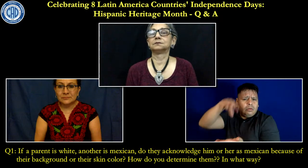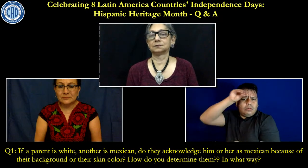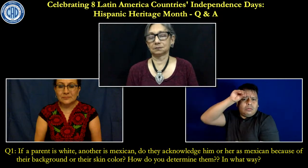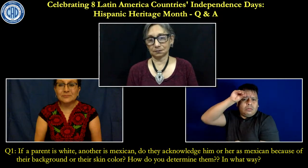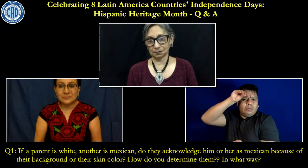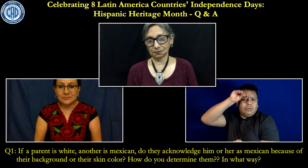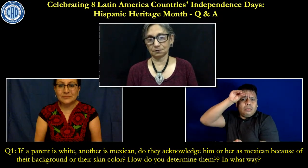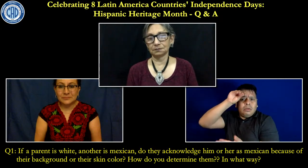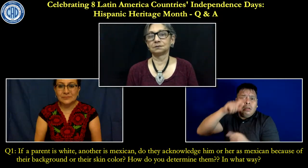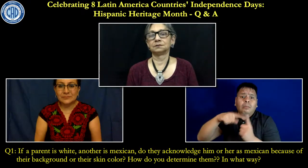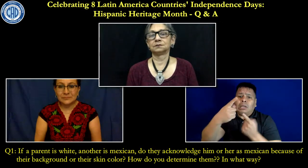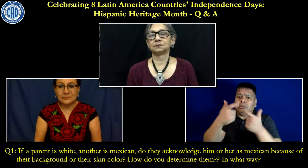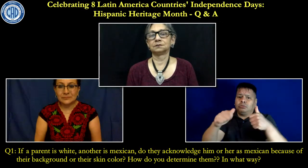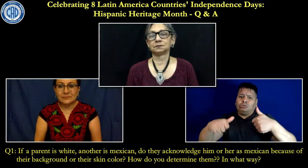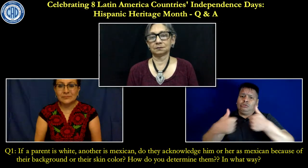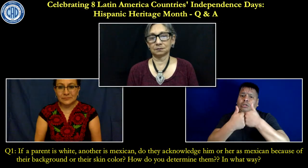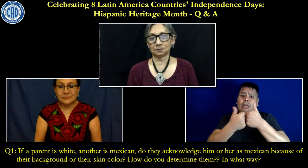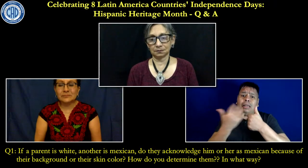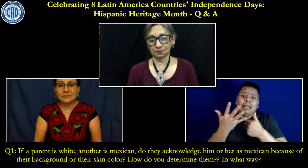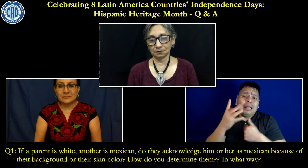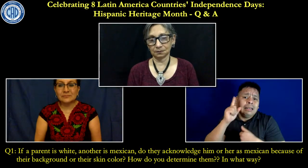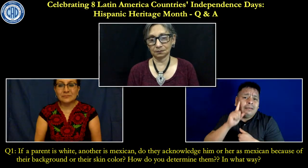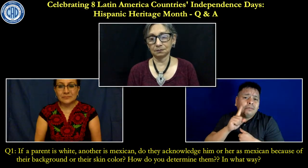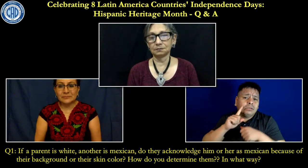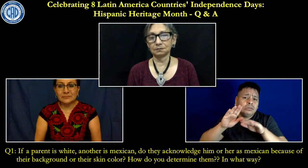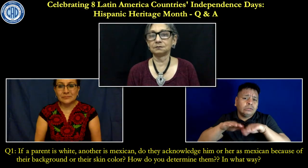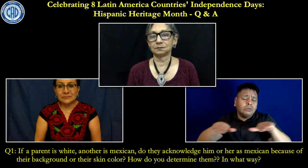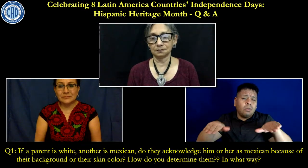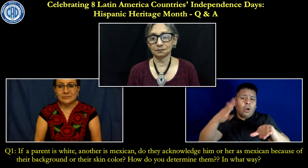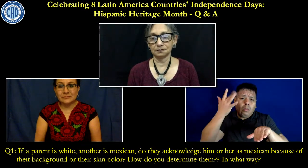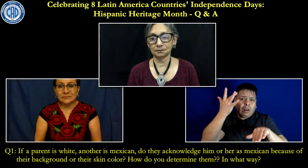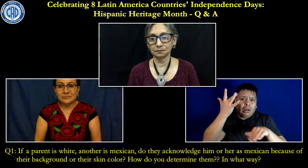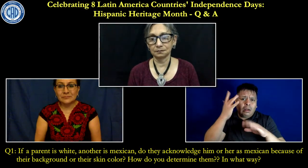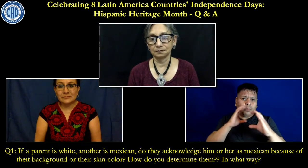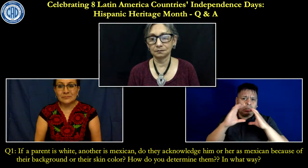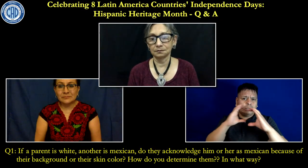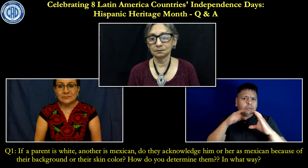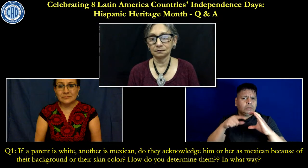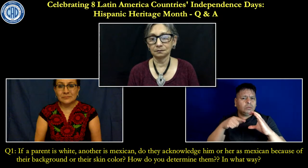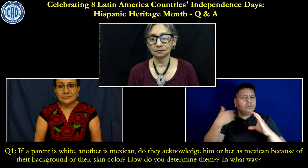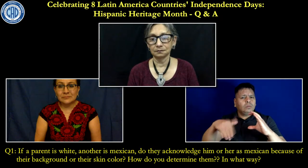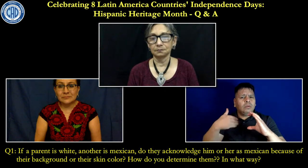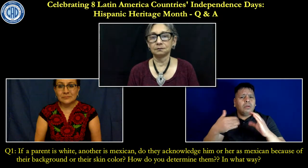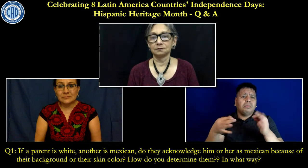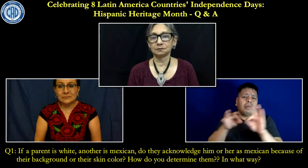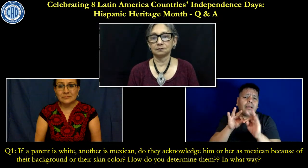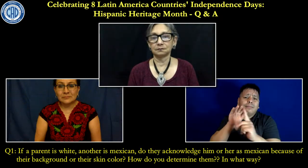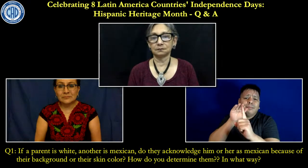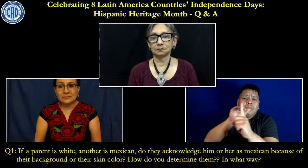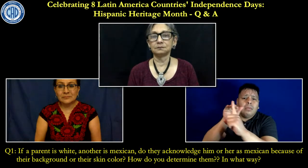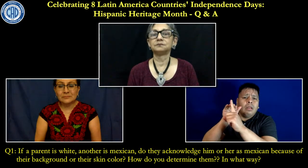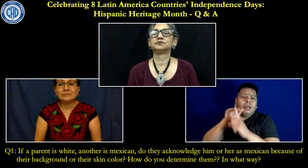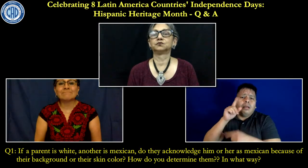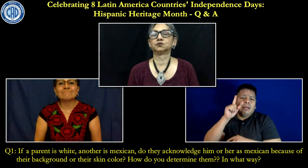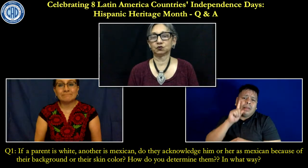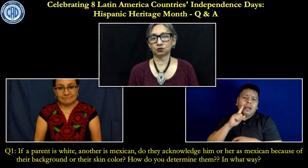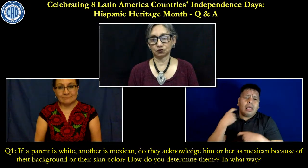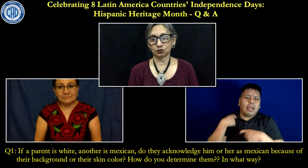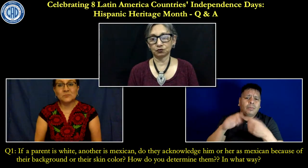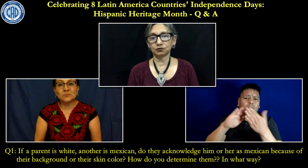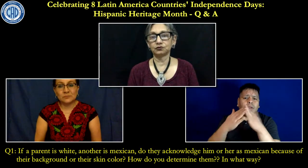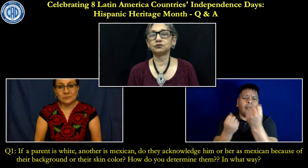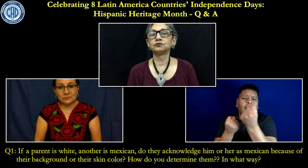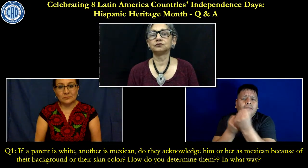on. Cultural identity is an experience. It's something that you internalize as you grow. Now, the challenge with deaf children is